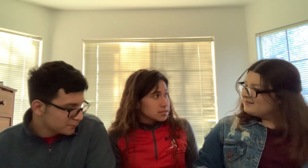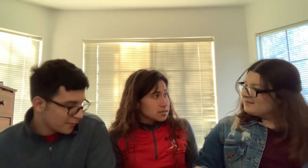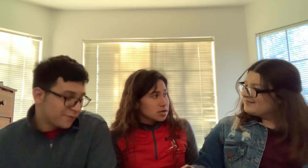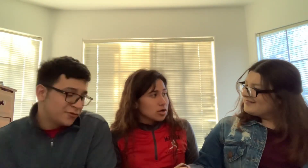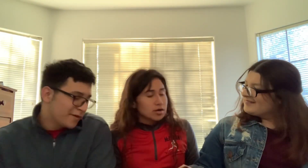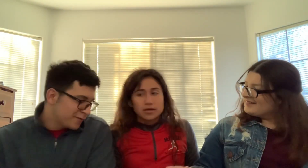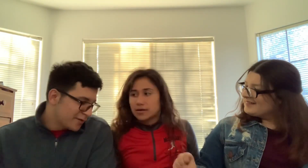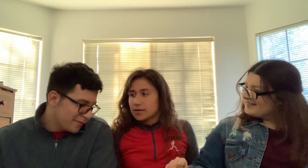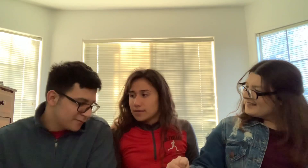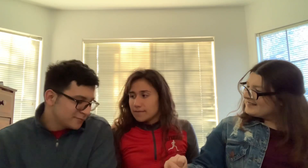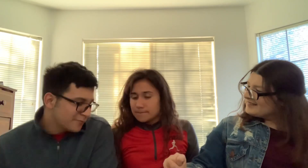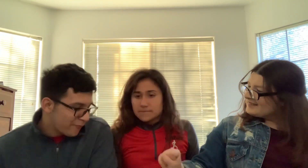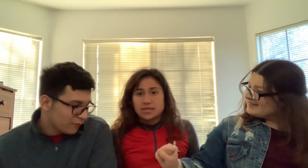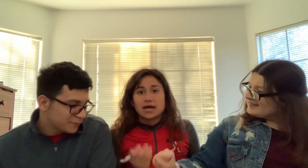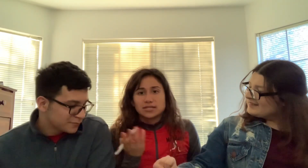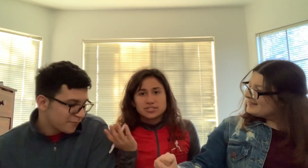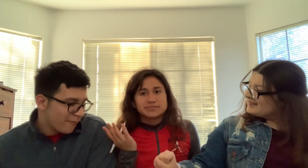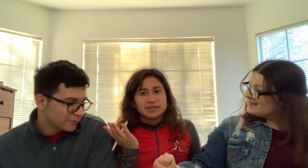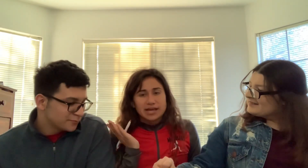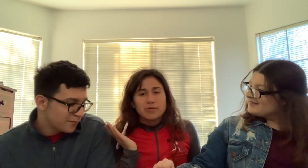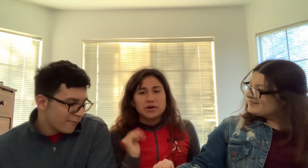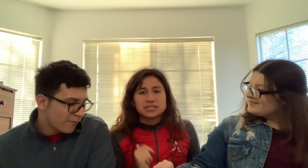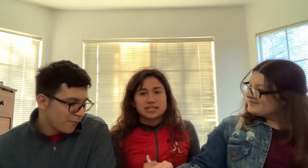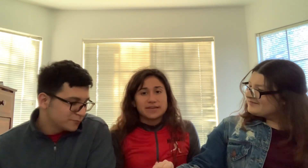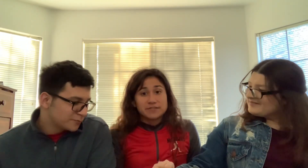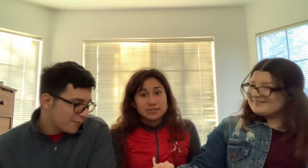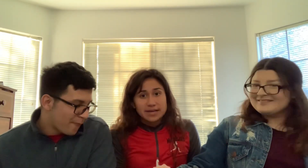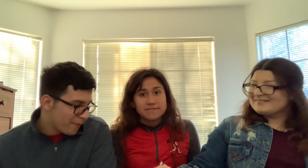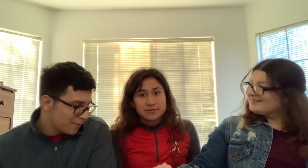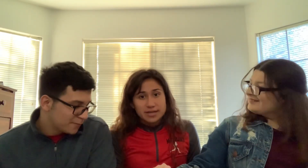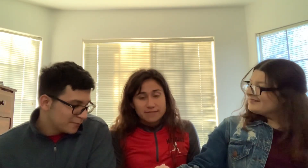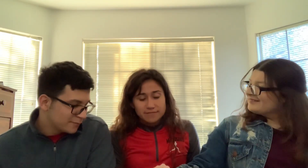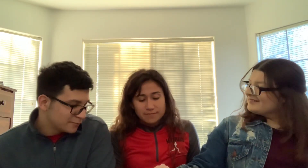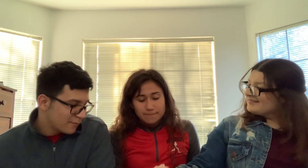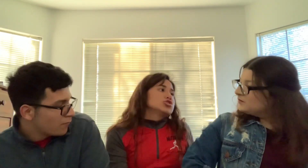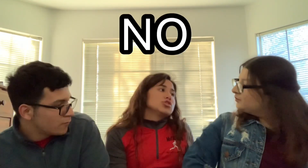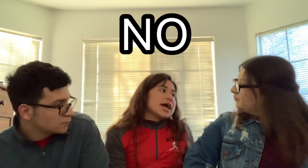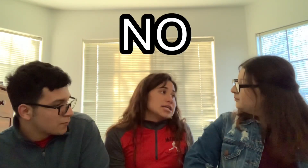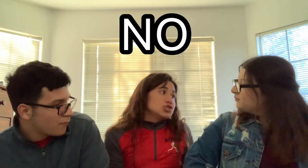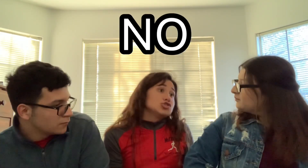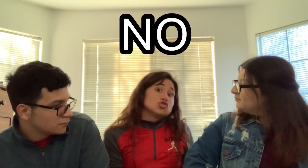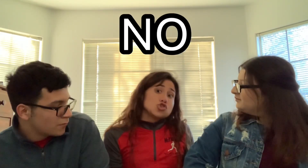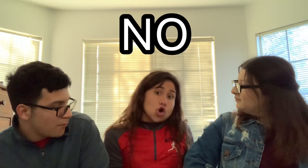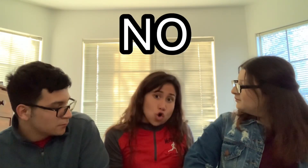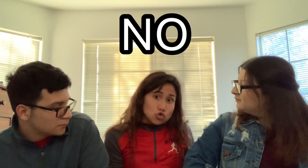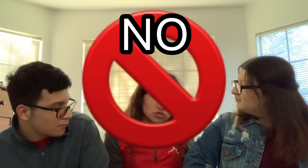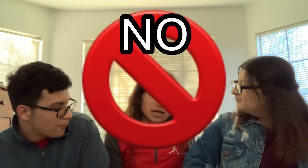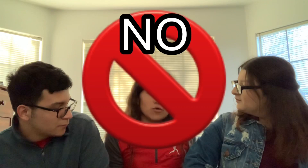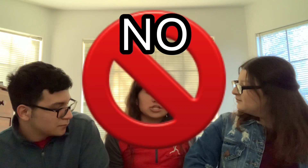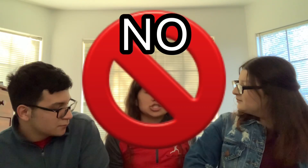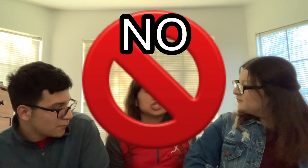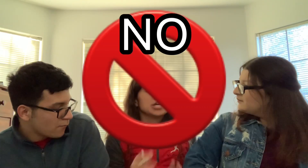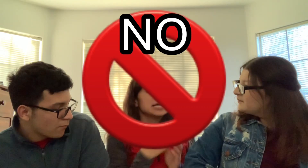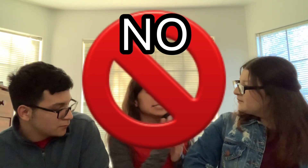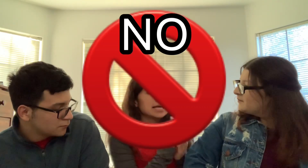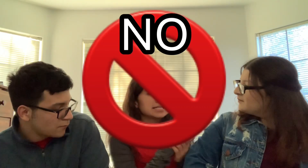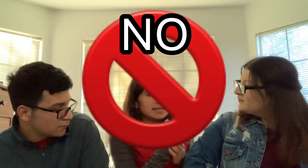If you're deaf, you're deaf? Yeah, like how Martin said, if you're deaf, you're deaf. So the answer is no. Deaf. She has like